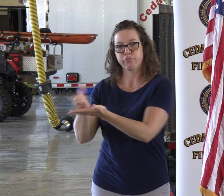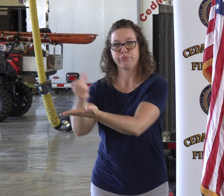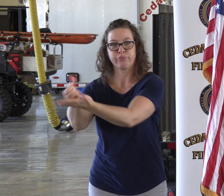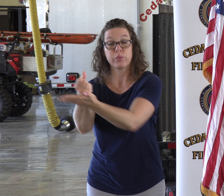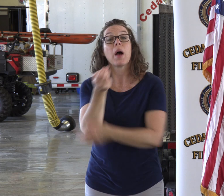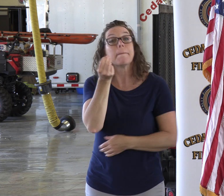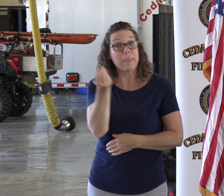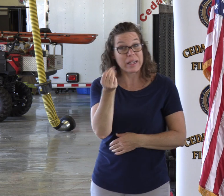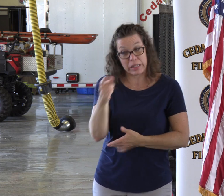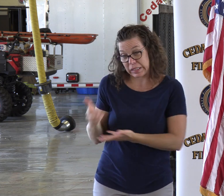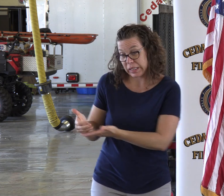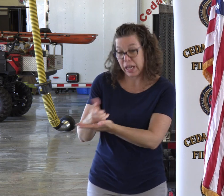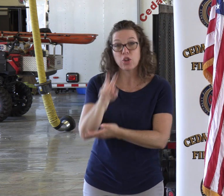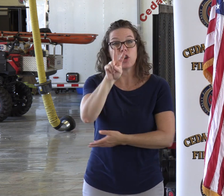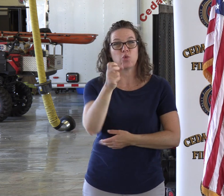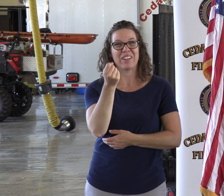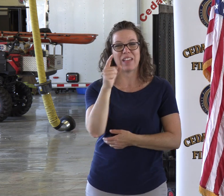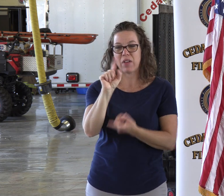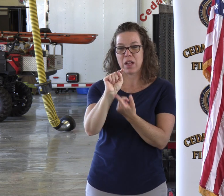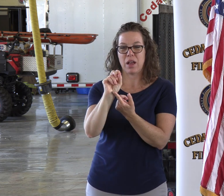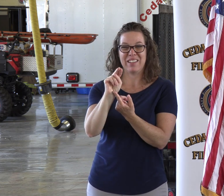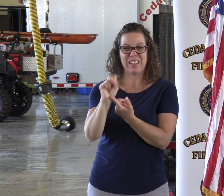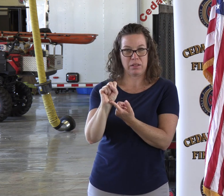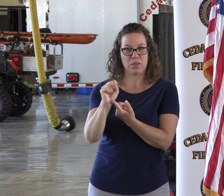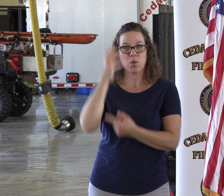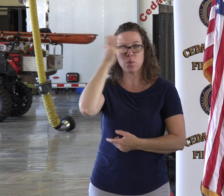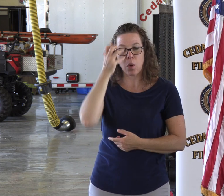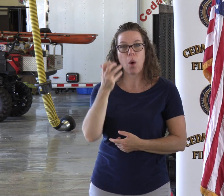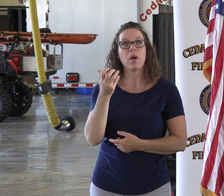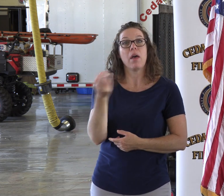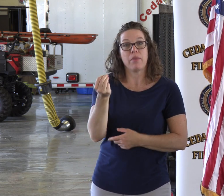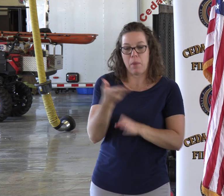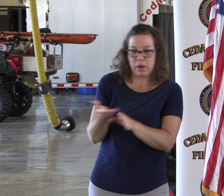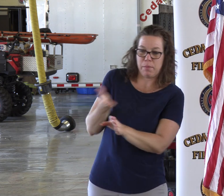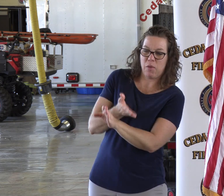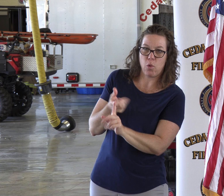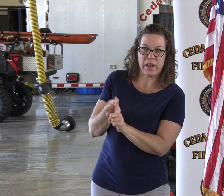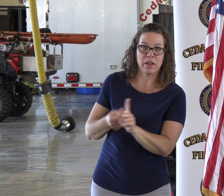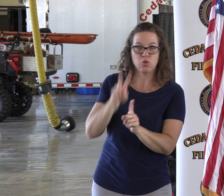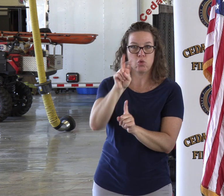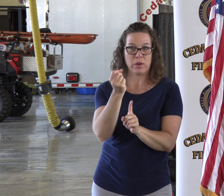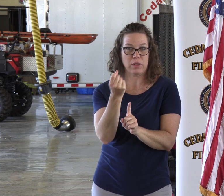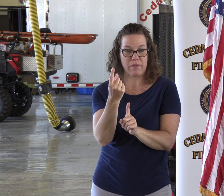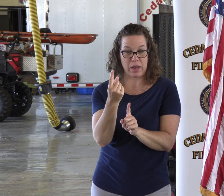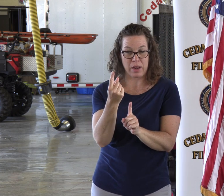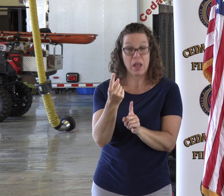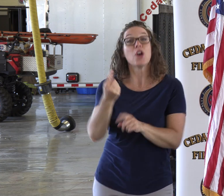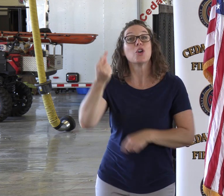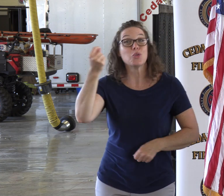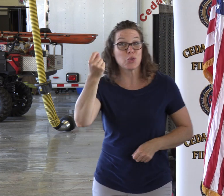crews collected 211 tons of garbage, Monday before the storm hit. On